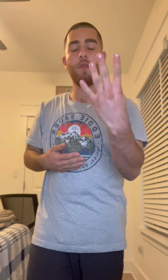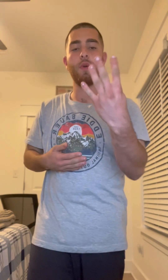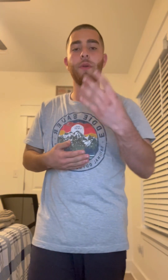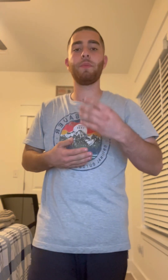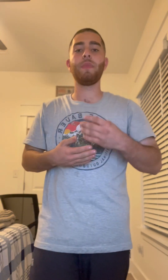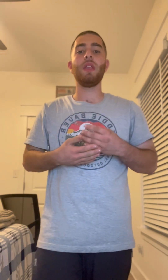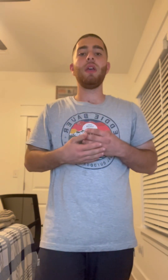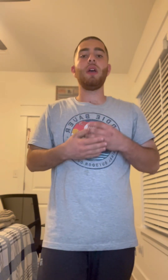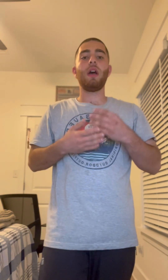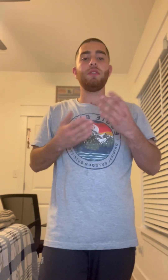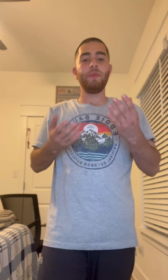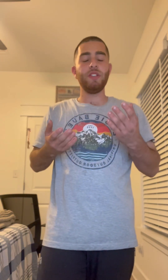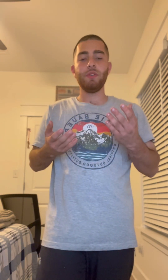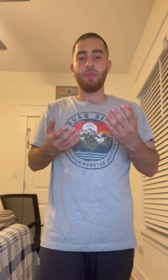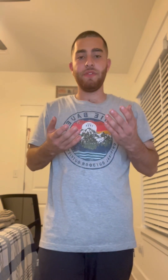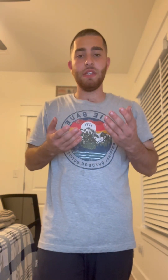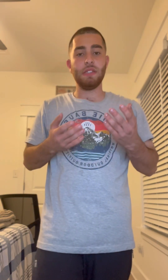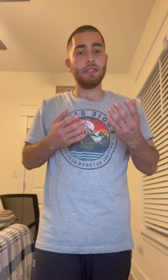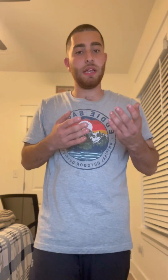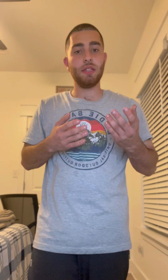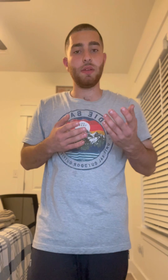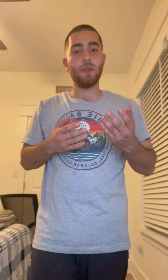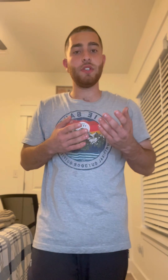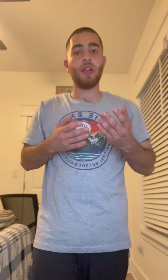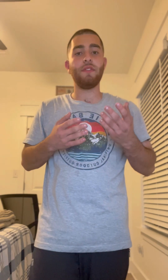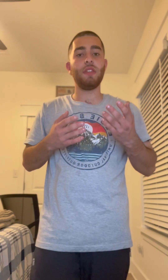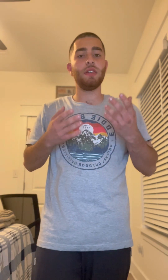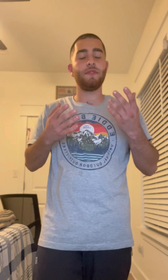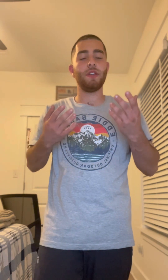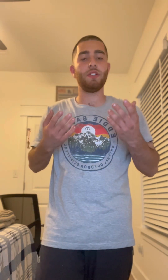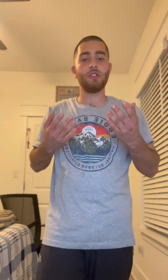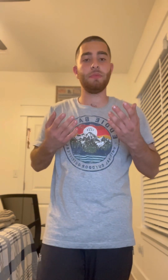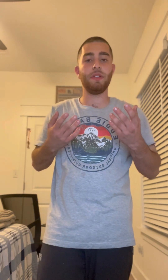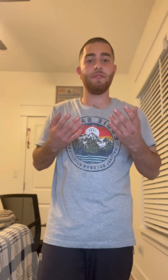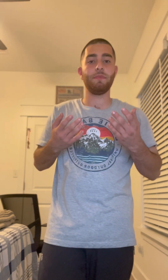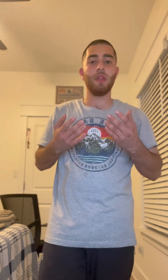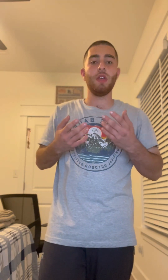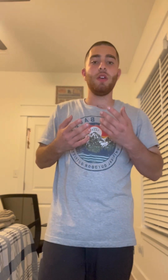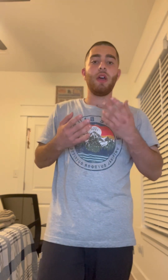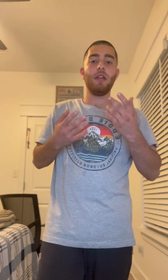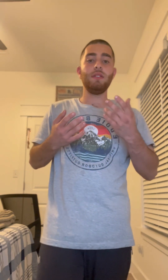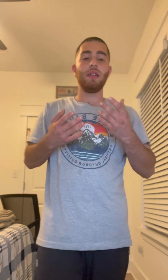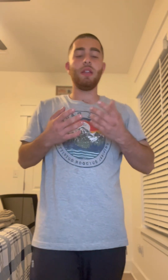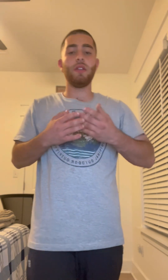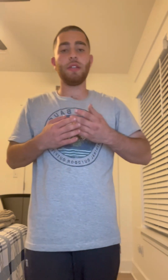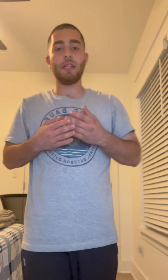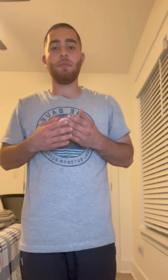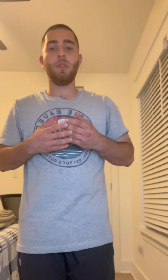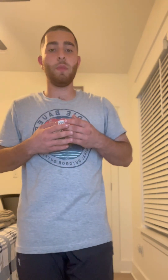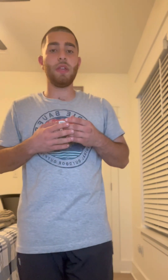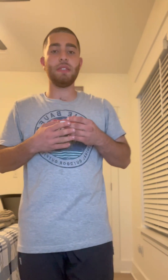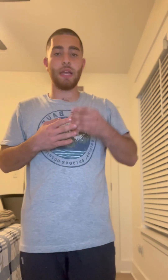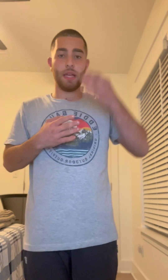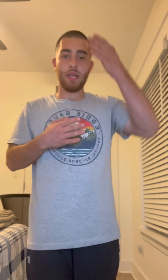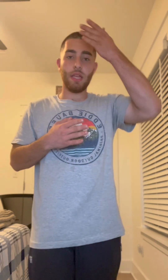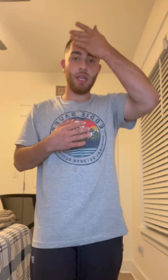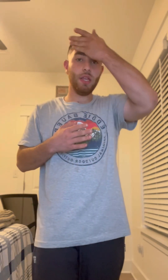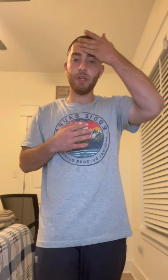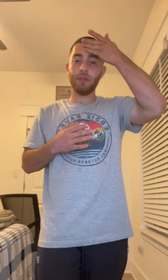4. As we mentioned previous in sign language, everything is very descriptive. Hence, another example is that here